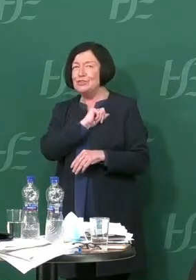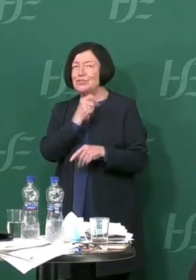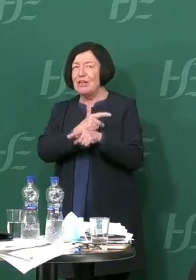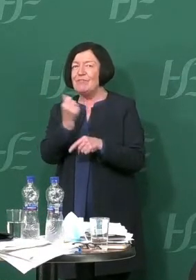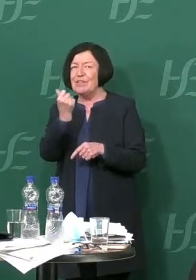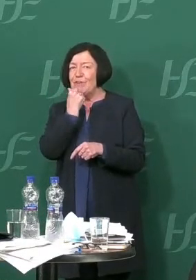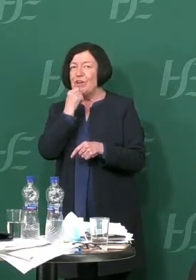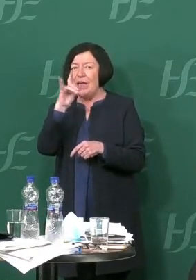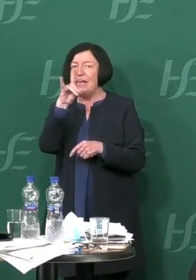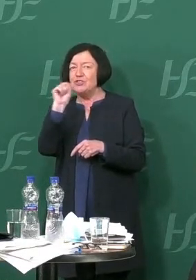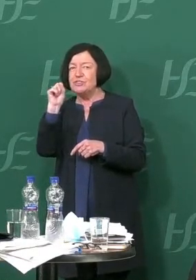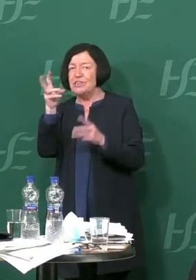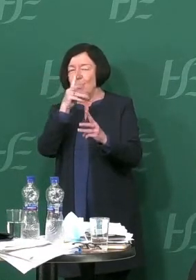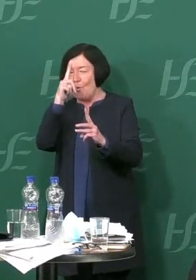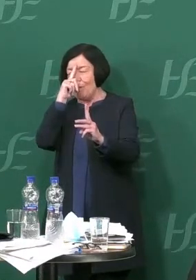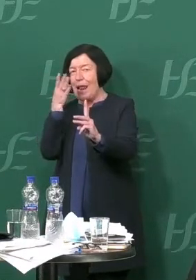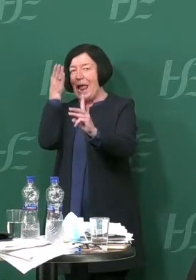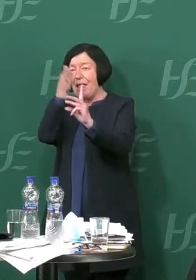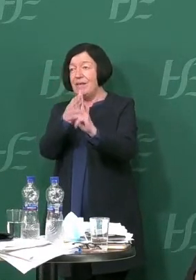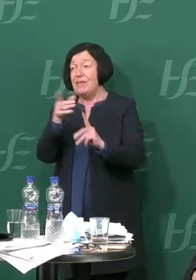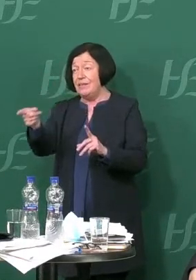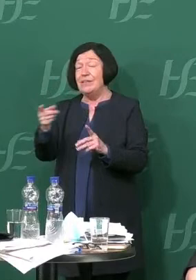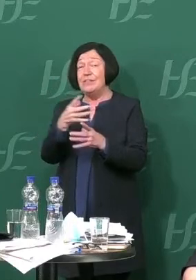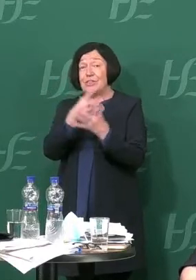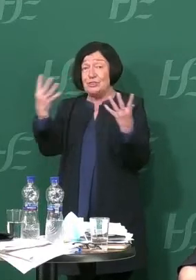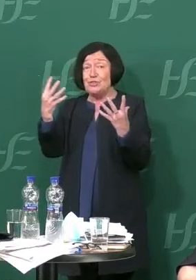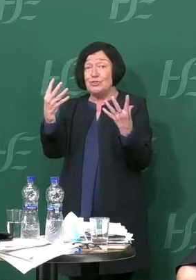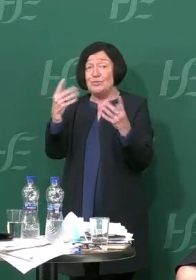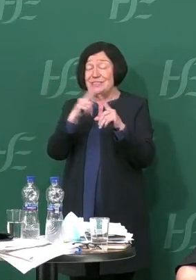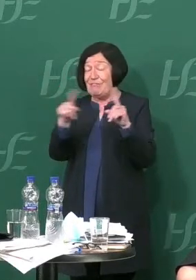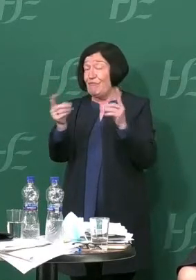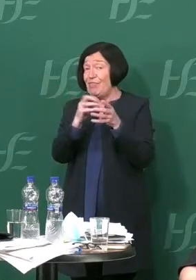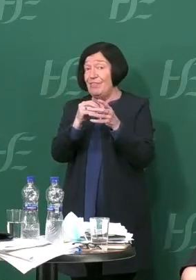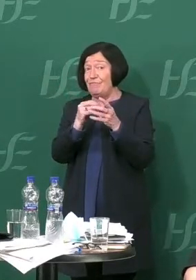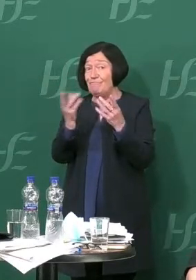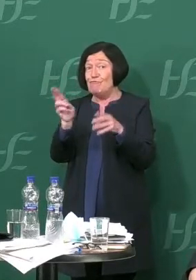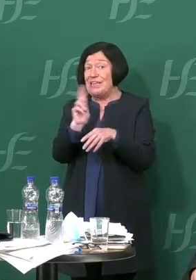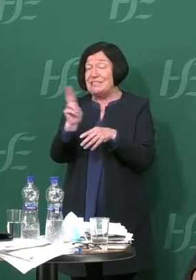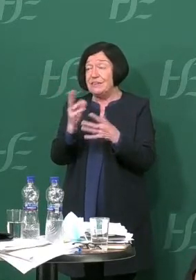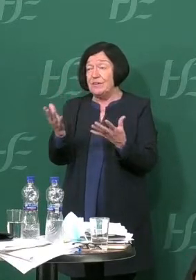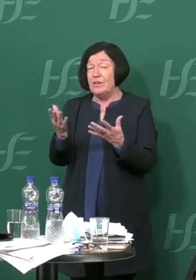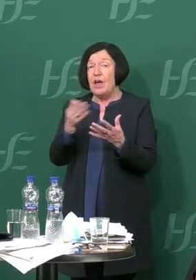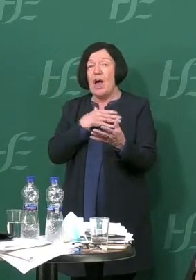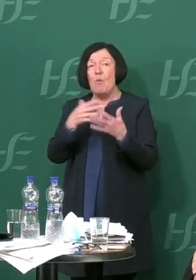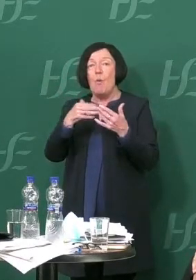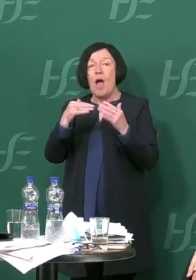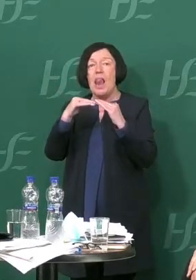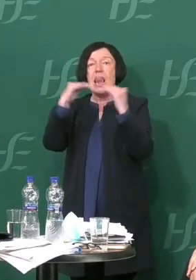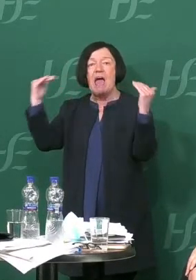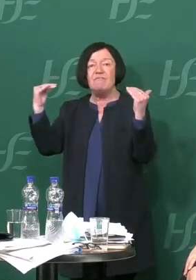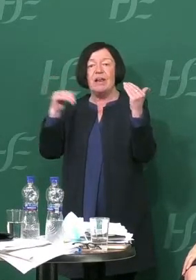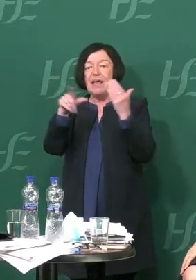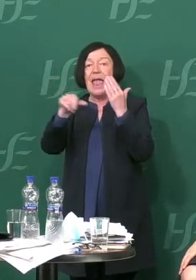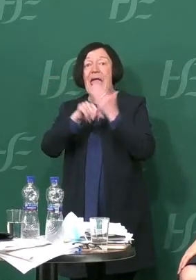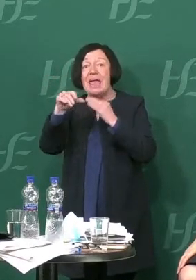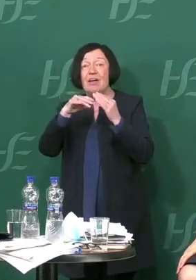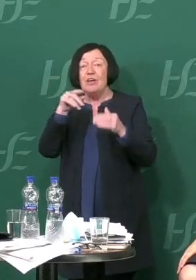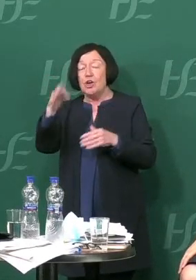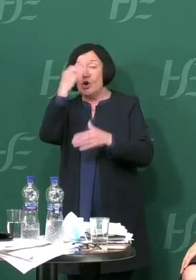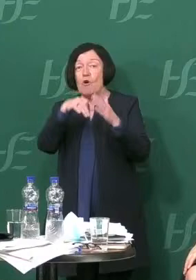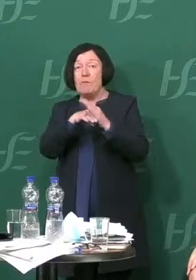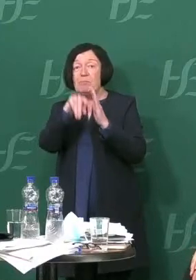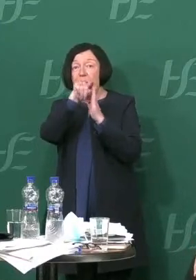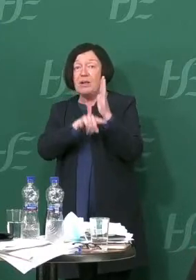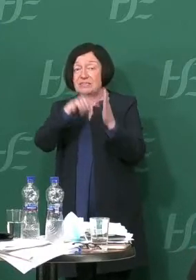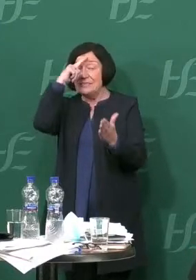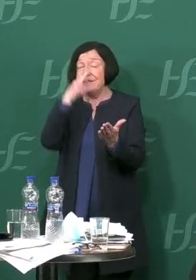figure that the HSE is working towards. There's a few determining factors. First of all, at what age level of the population does government policy